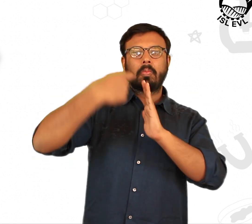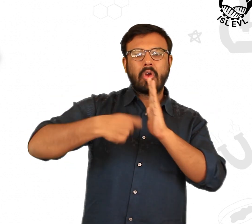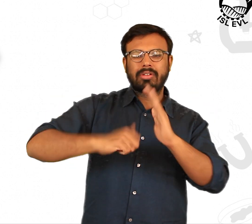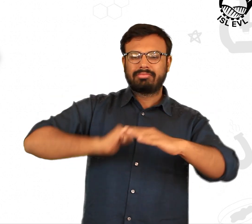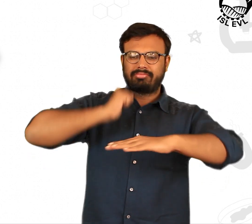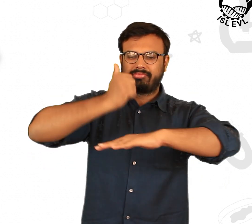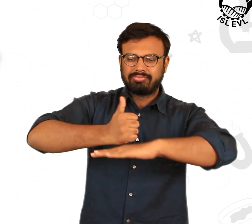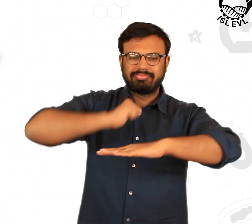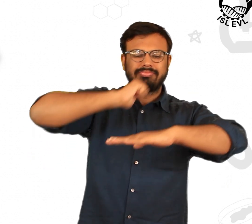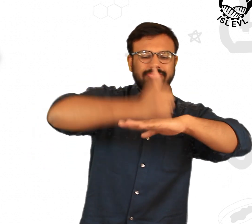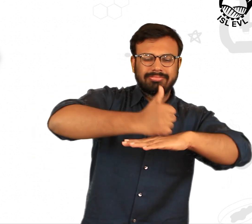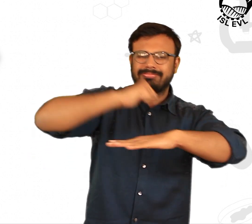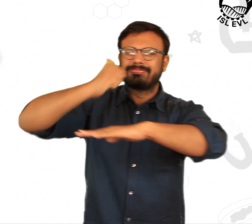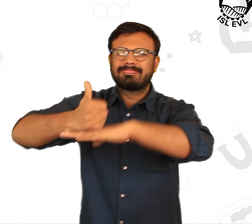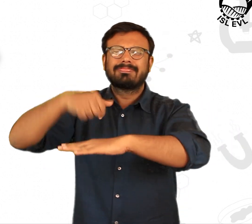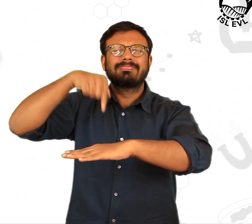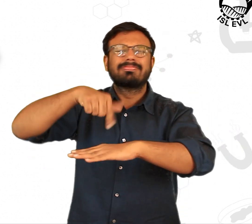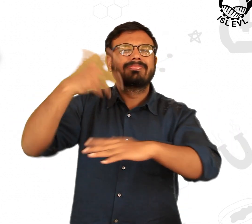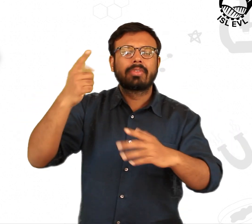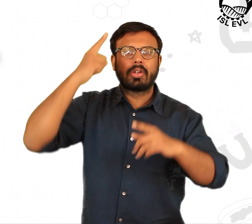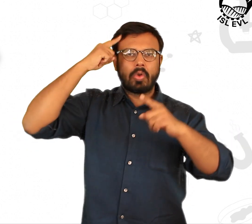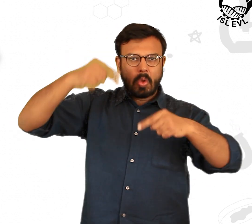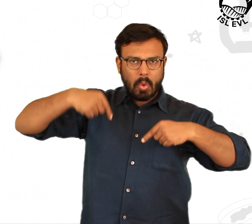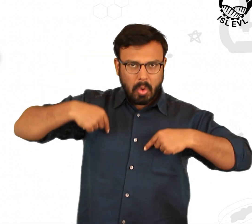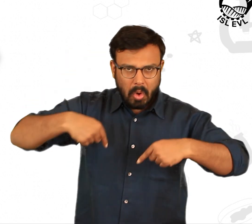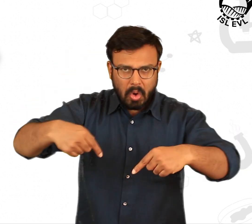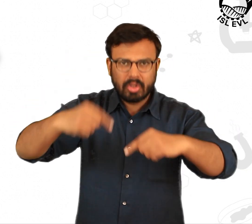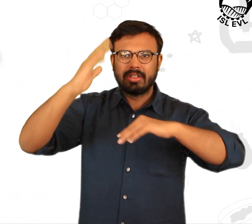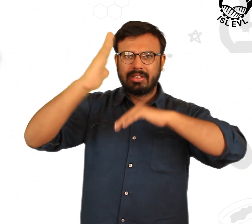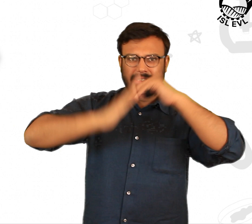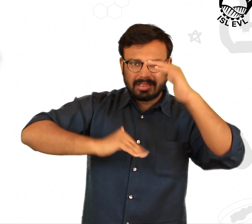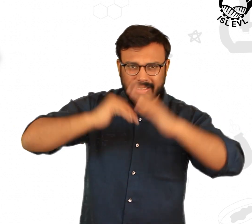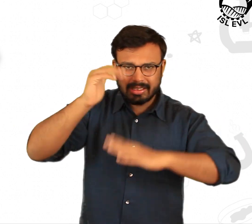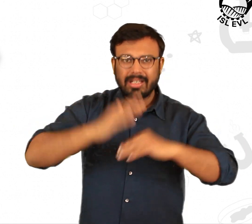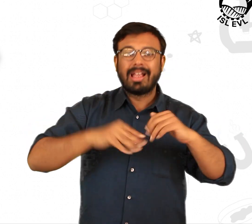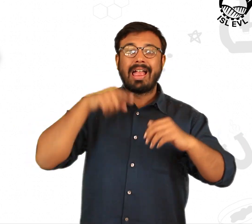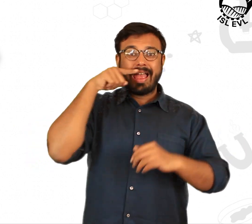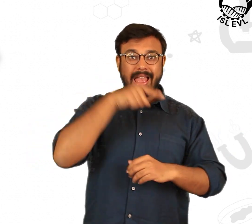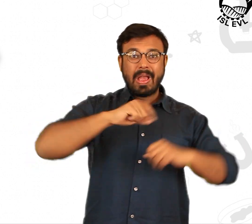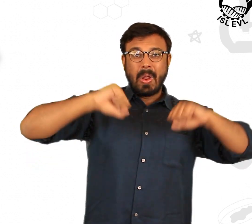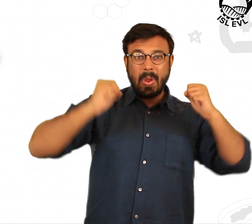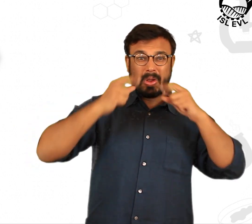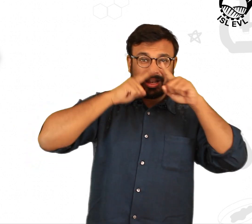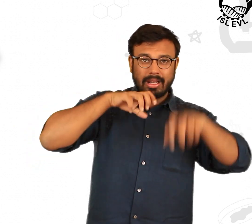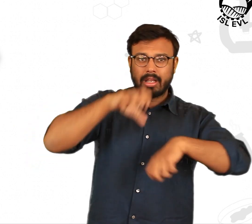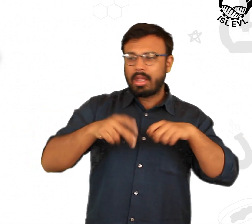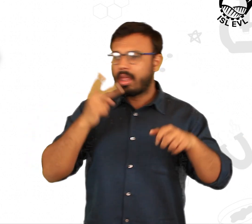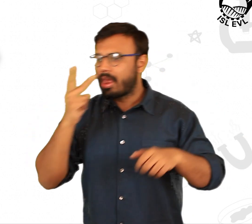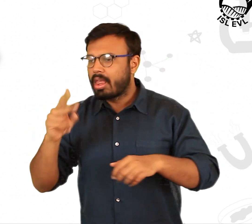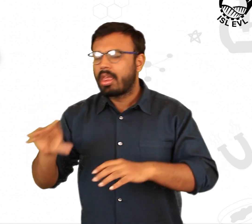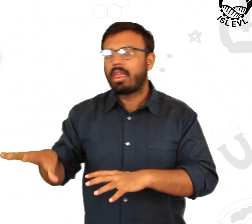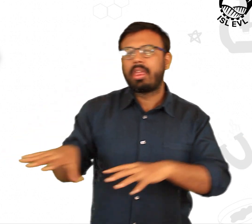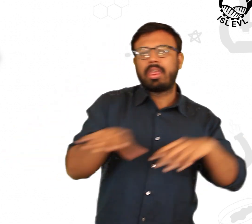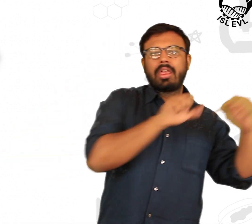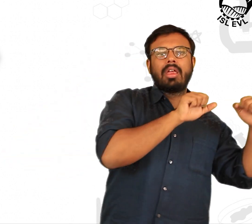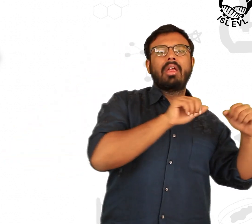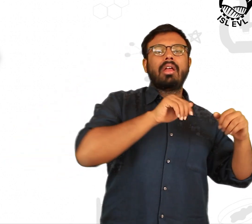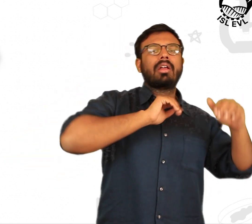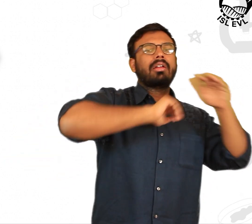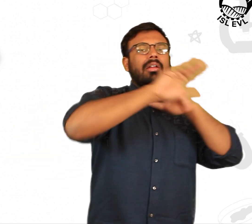First are the various development projects such as mining, hydroelectricity, and the impacts